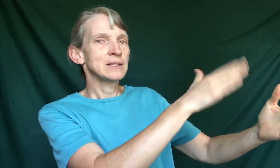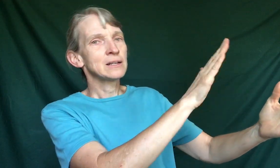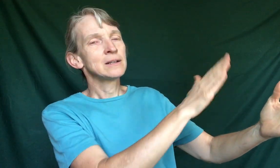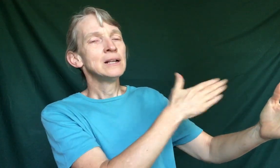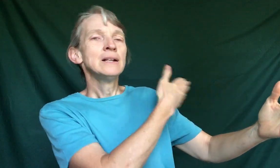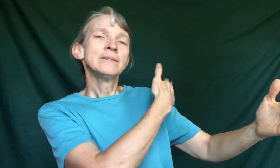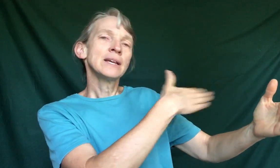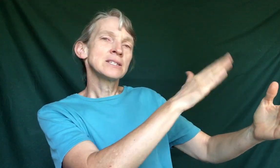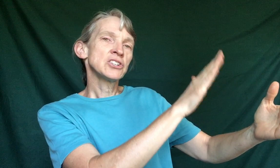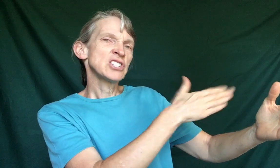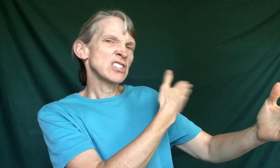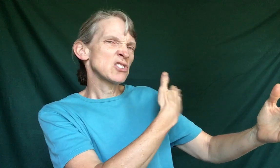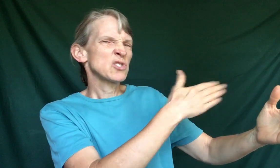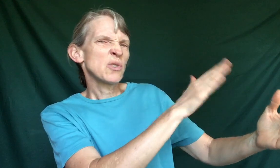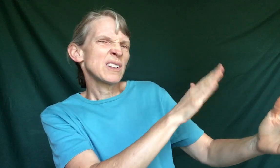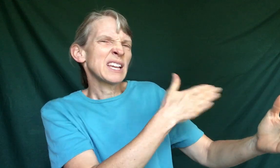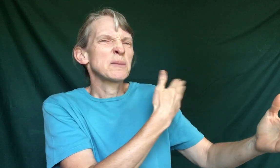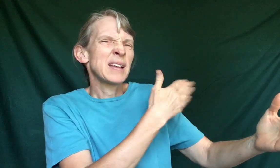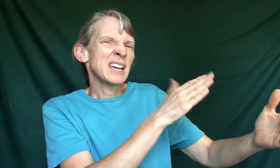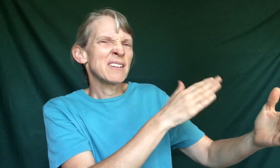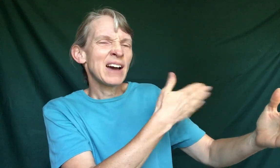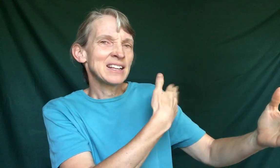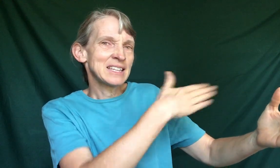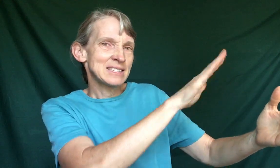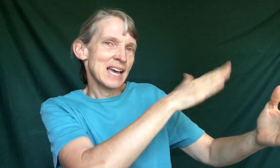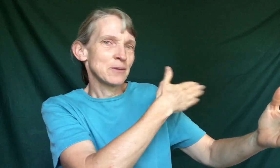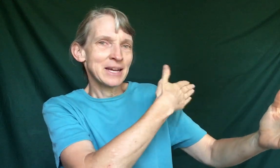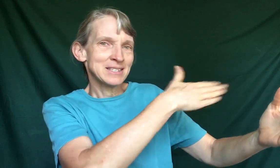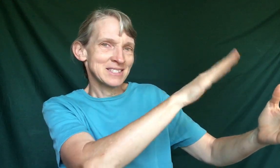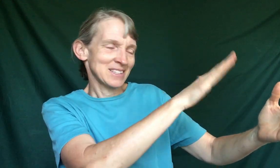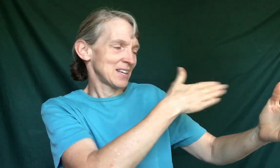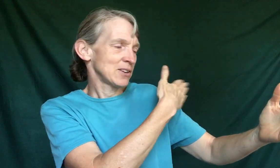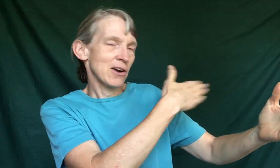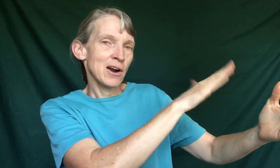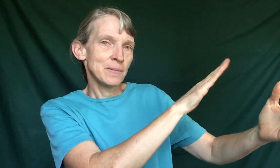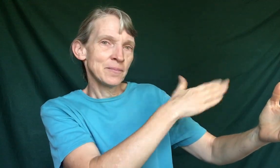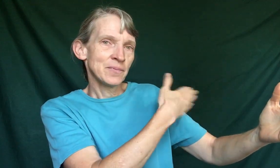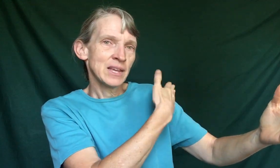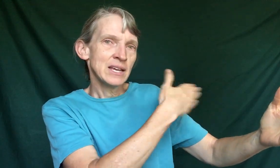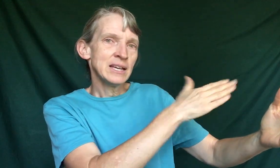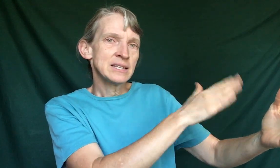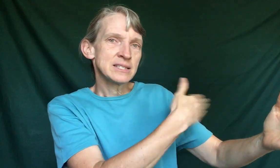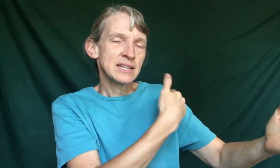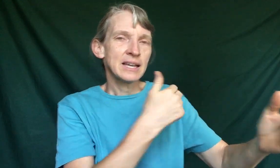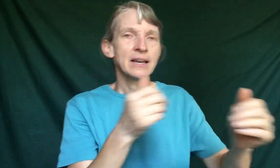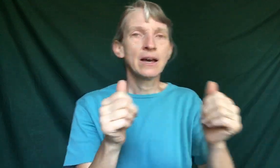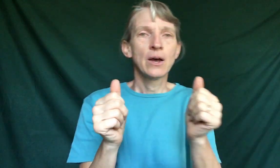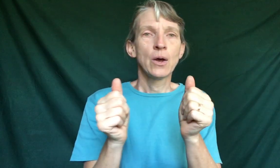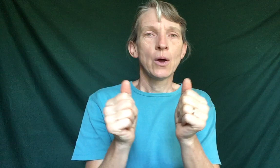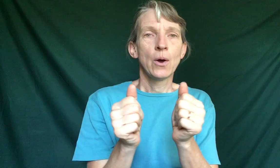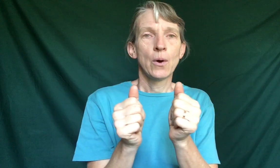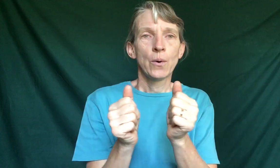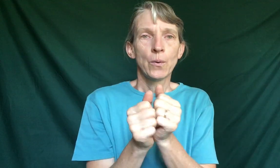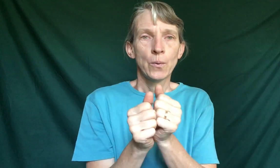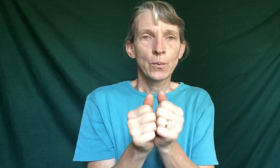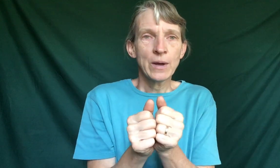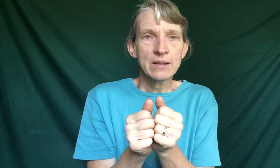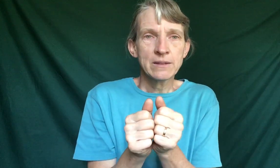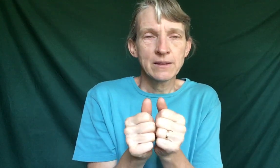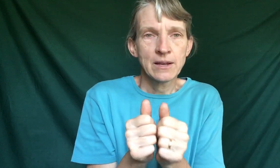little, nice little gesture, sort of like you're playing a violin sideways in your arm. Sing with. And